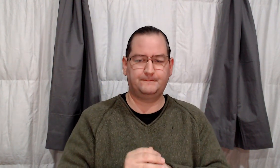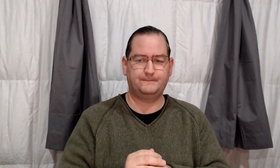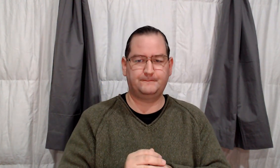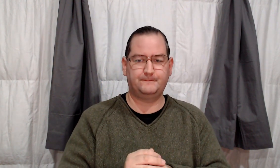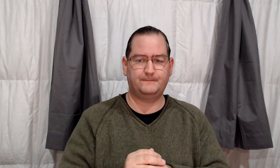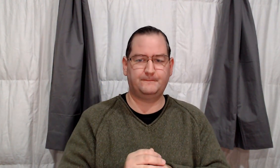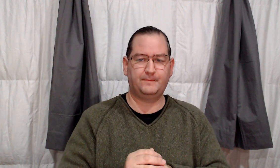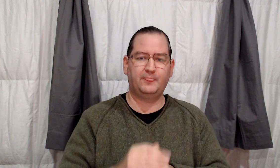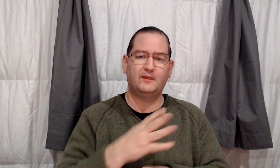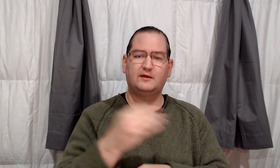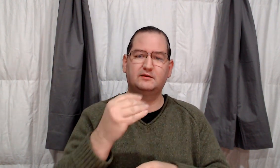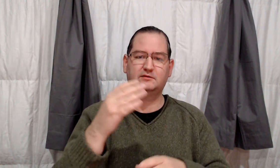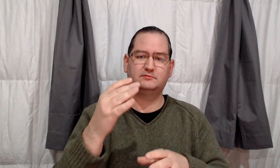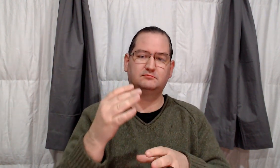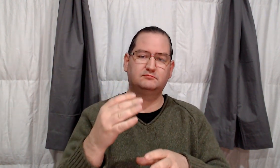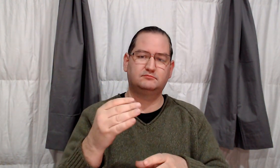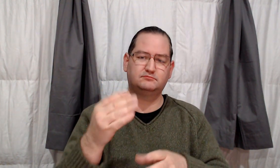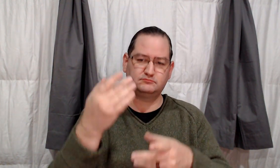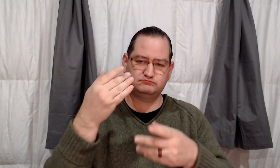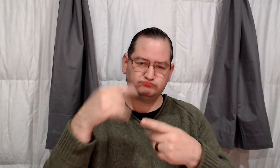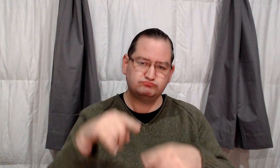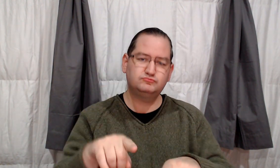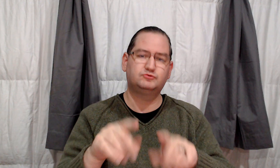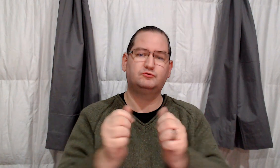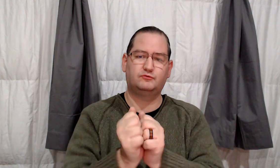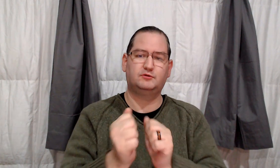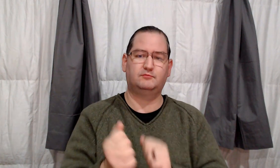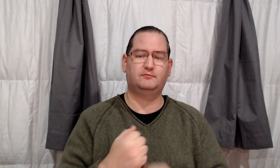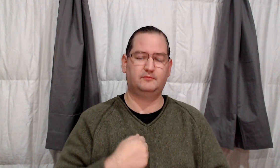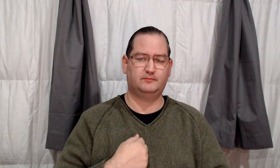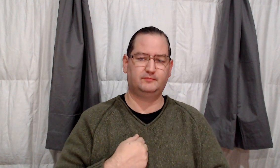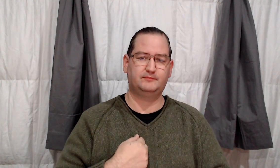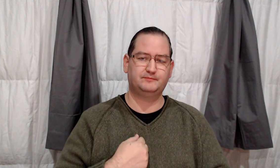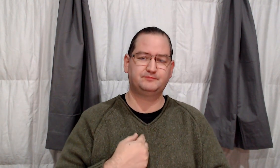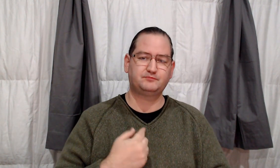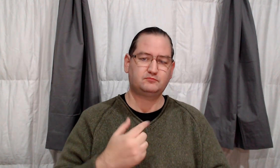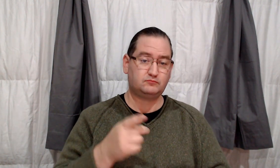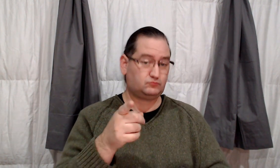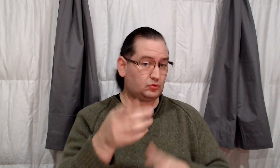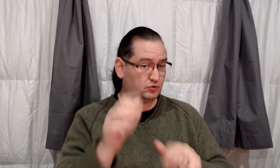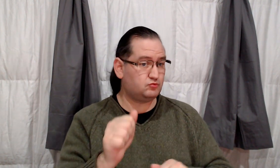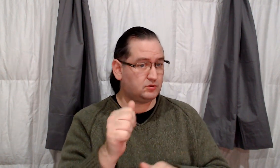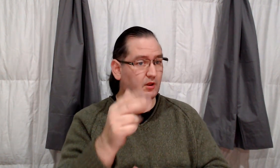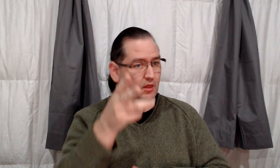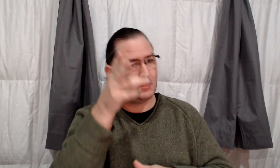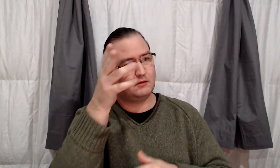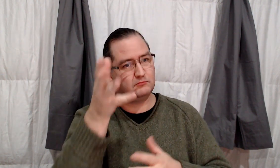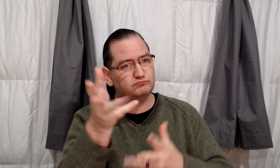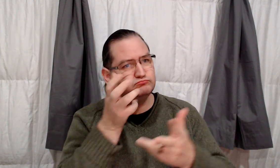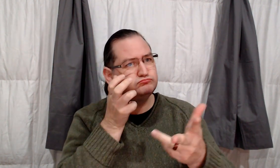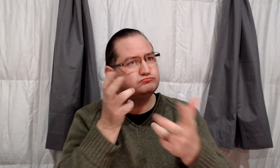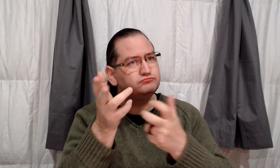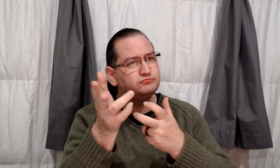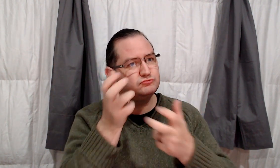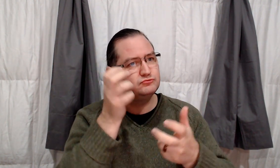I said, you can listen if you want. But if your mind drifts off for a while someplace else, that's fine as well.